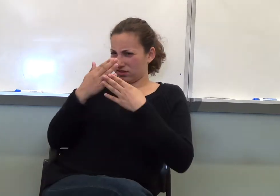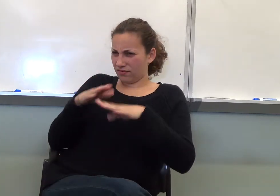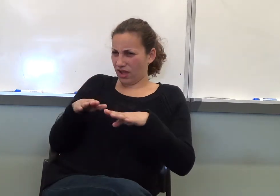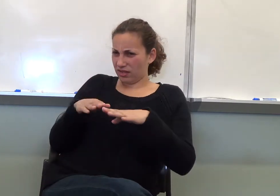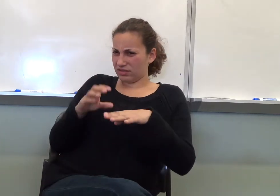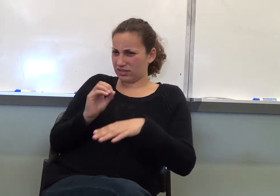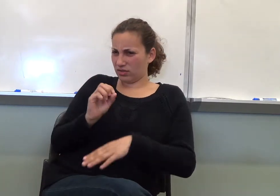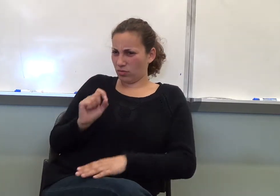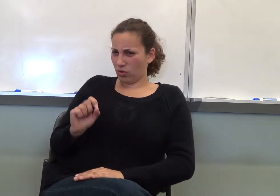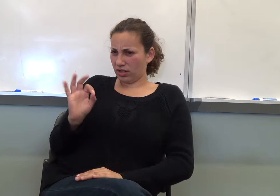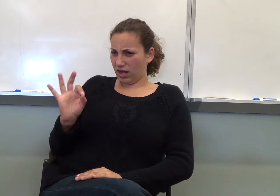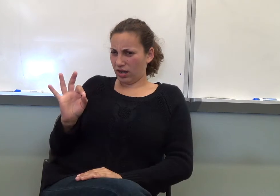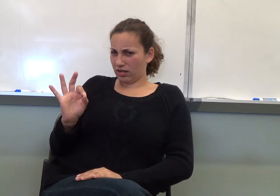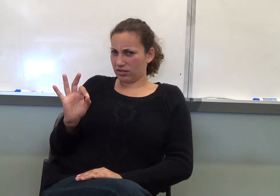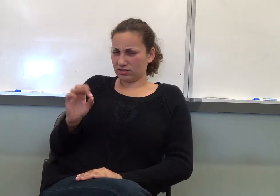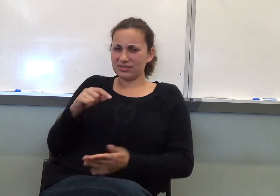This is a Um, very important thing. yeah.